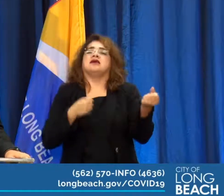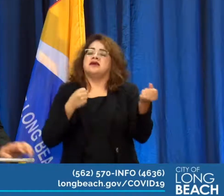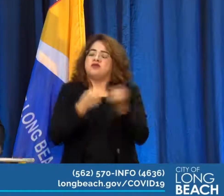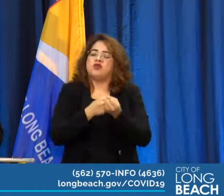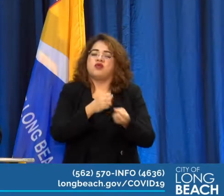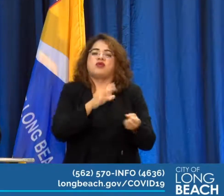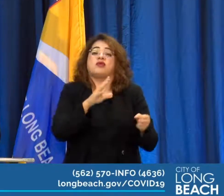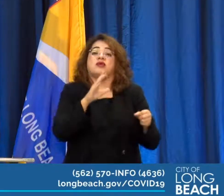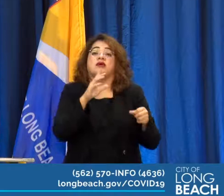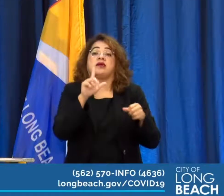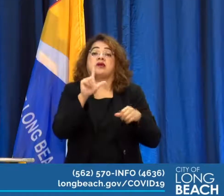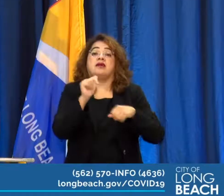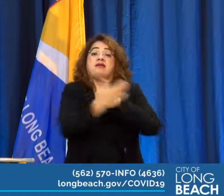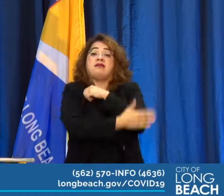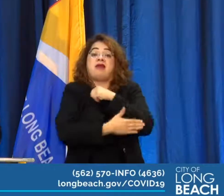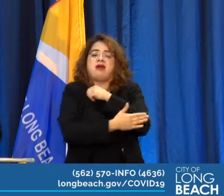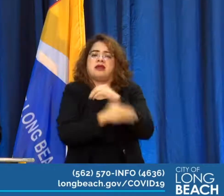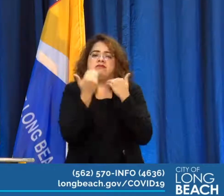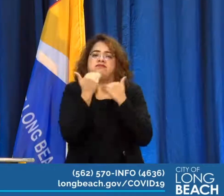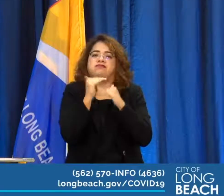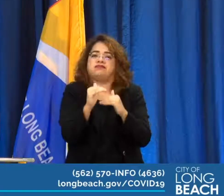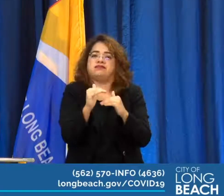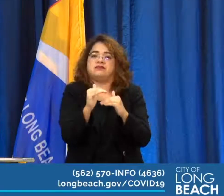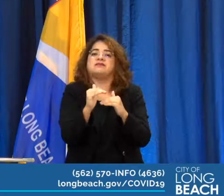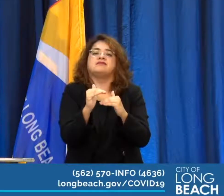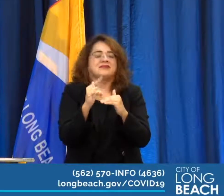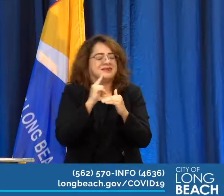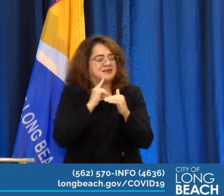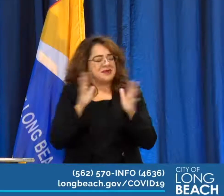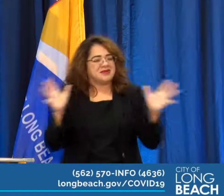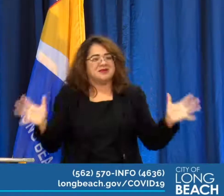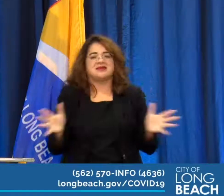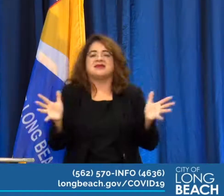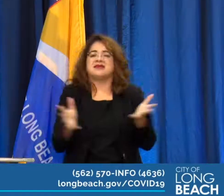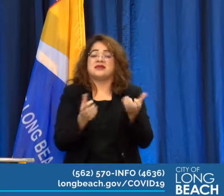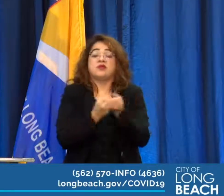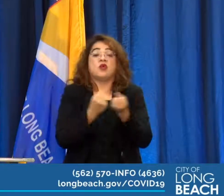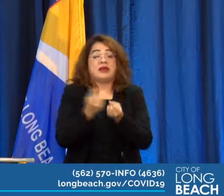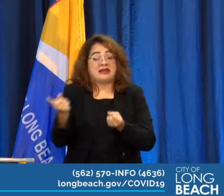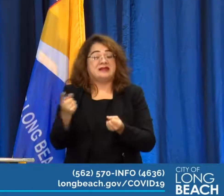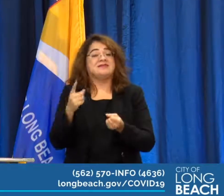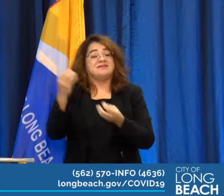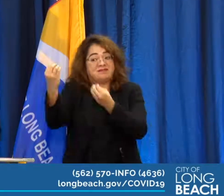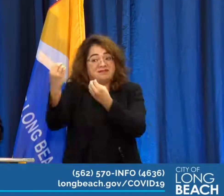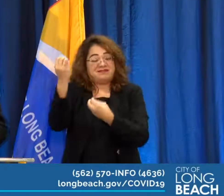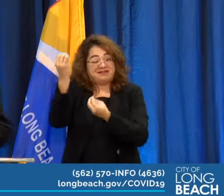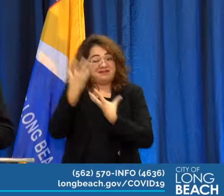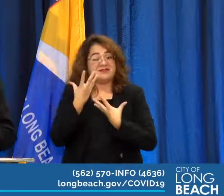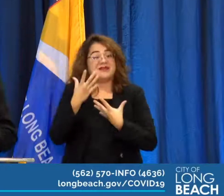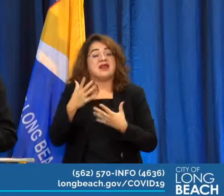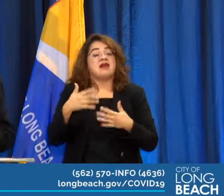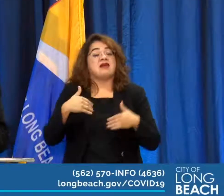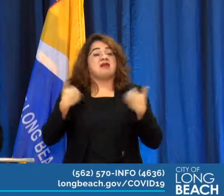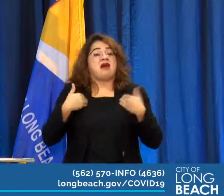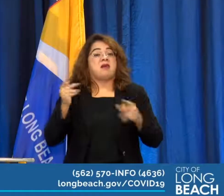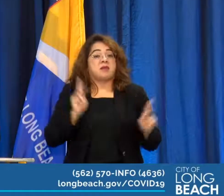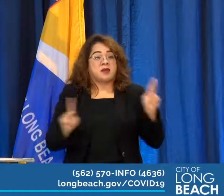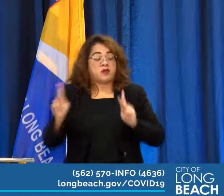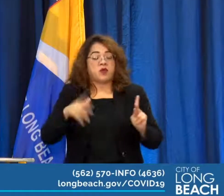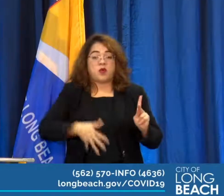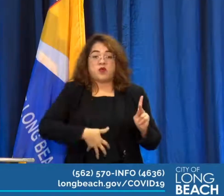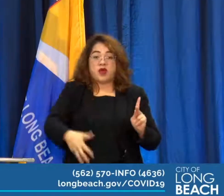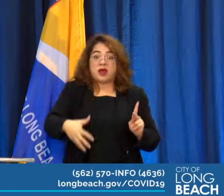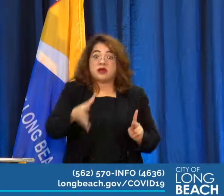just a minute. In some cases, they are also seeing more young people, pregnant women, and